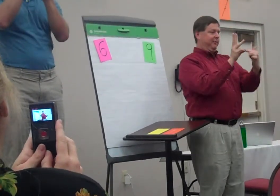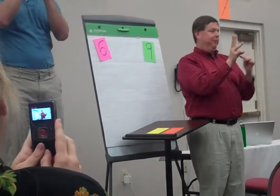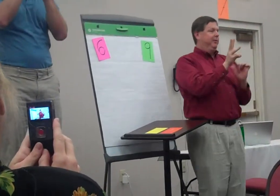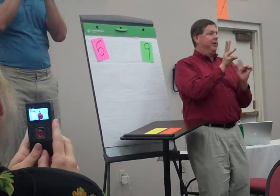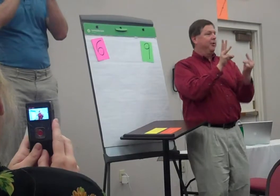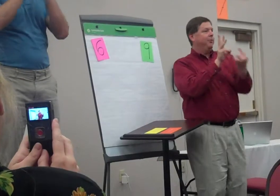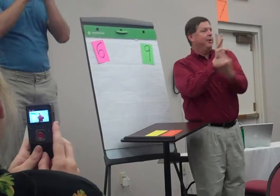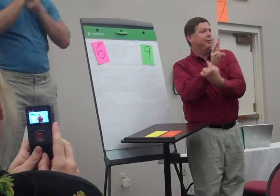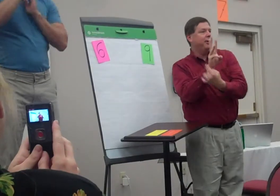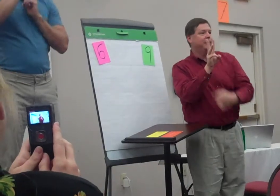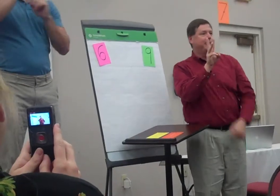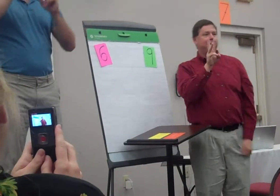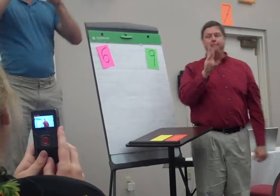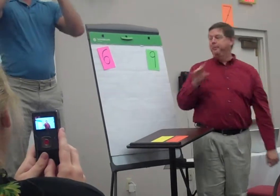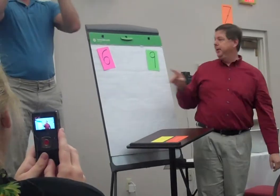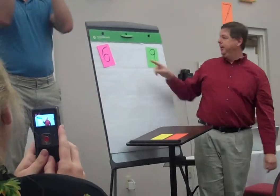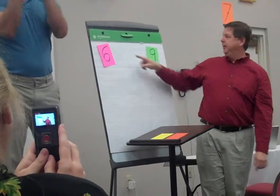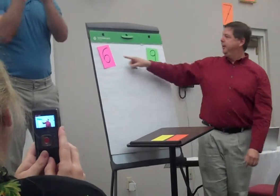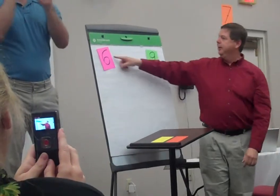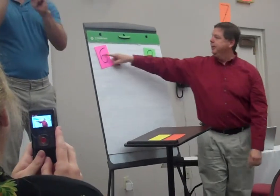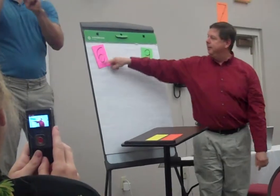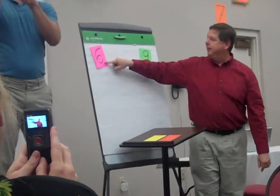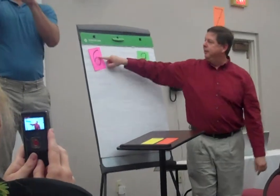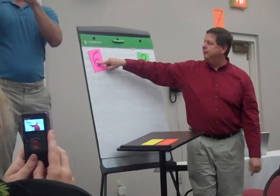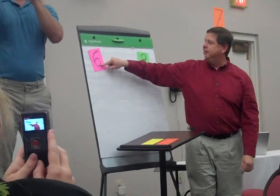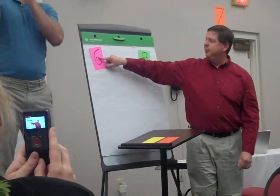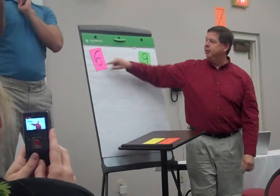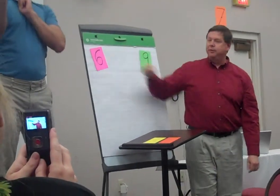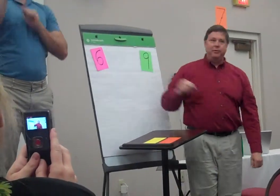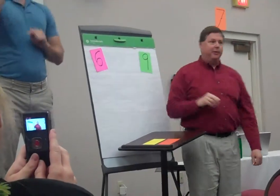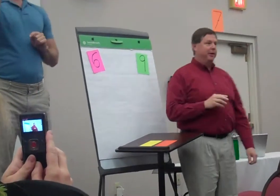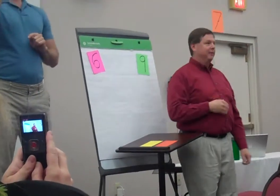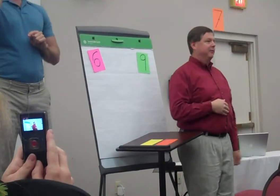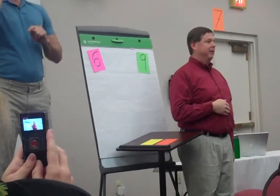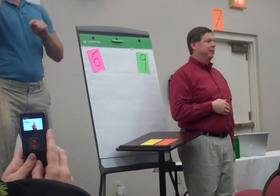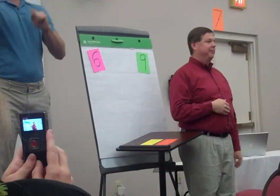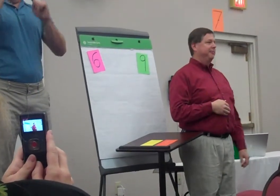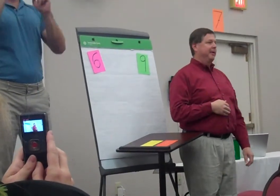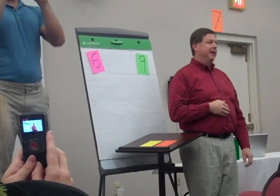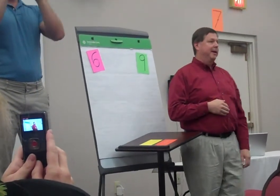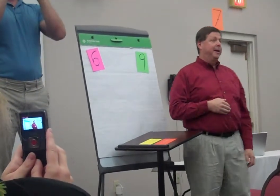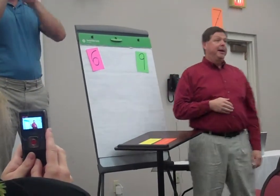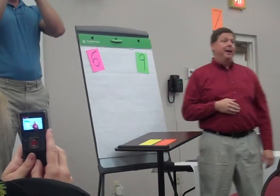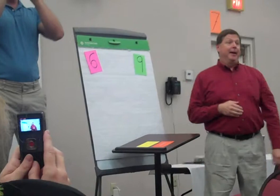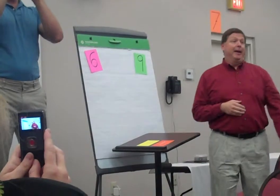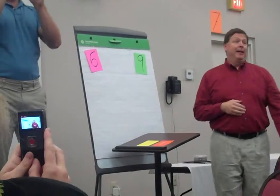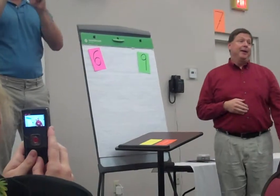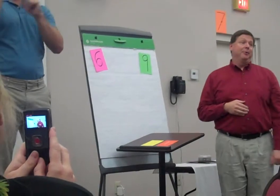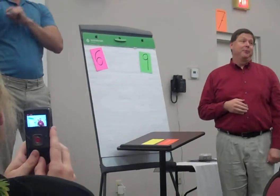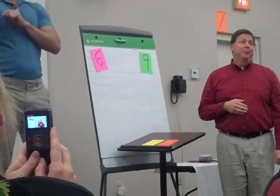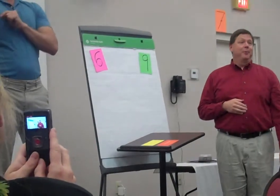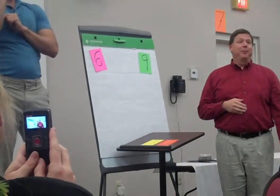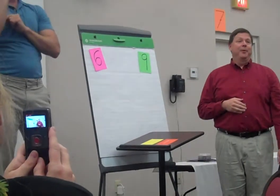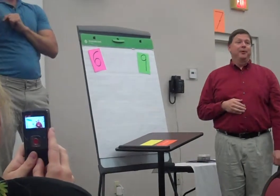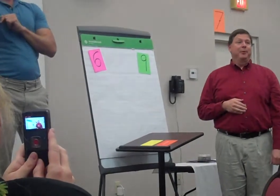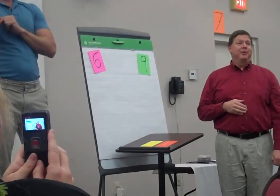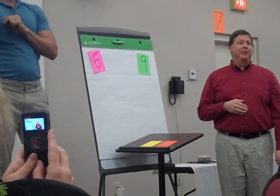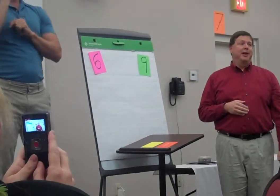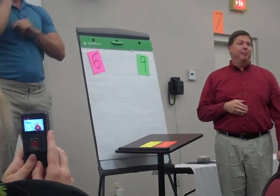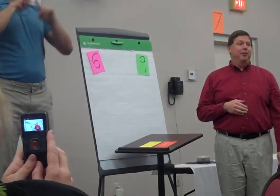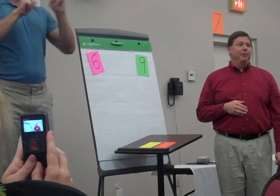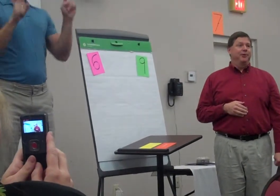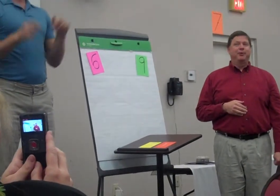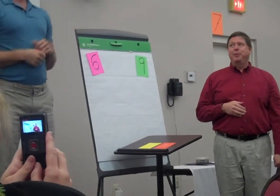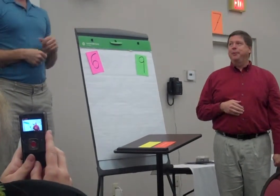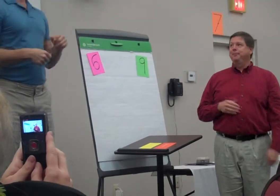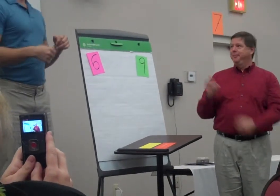if it's reaching all the way across the palm, then it's a bigger circle and it's a 6. And now we're going to switch to